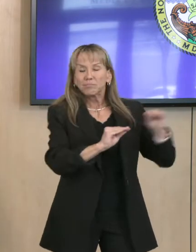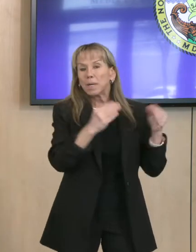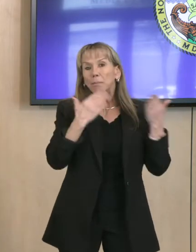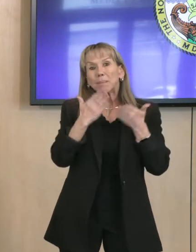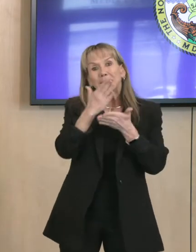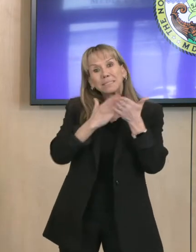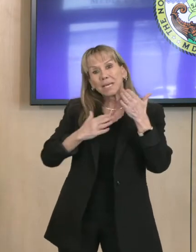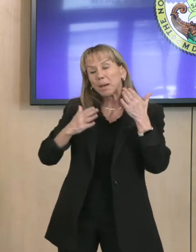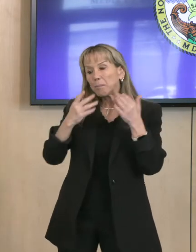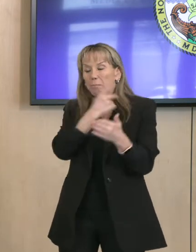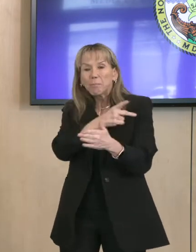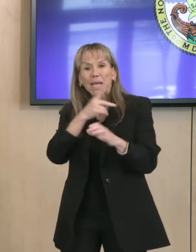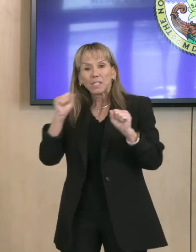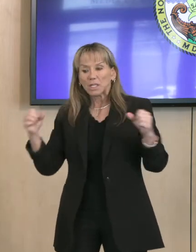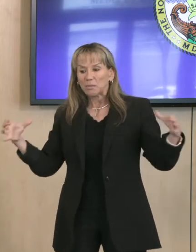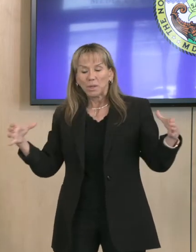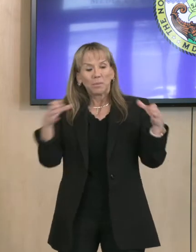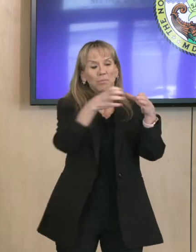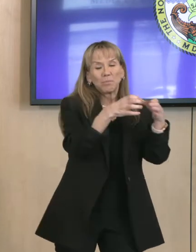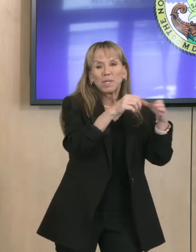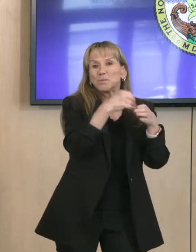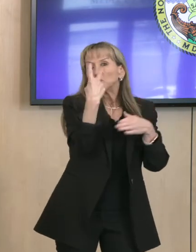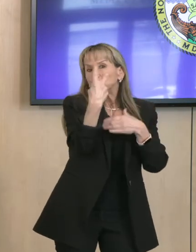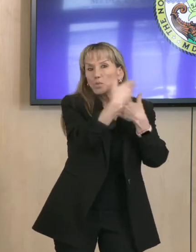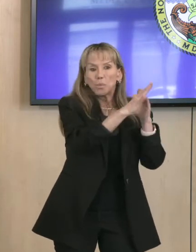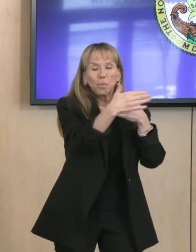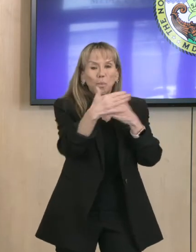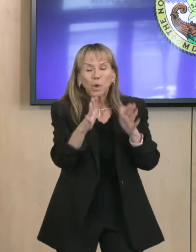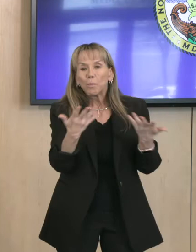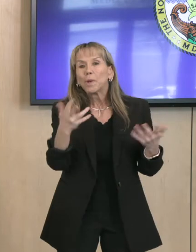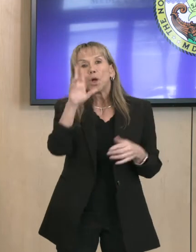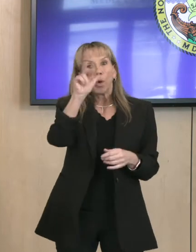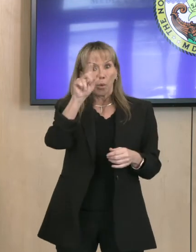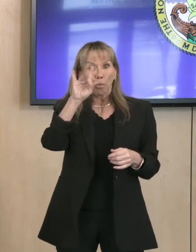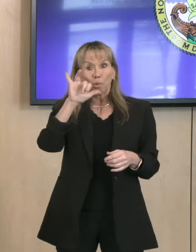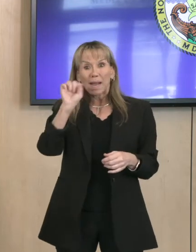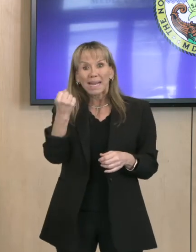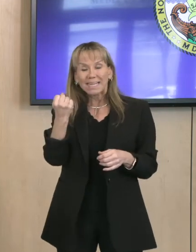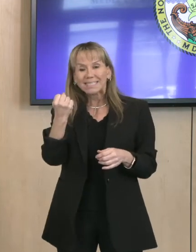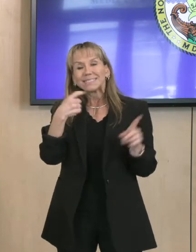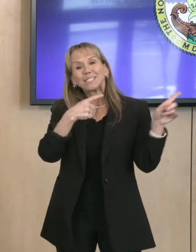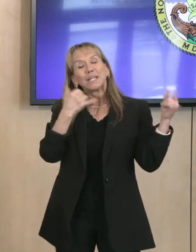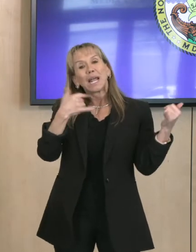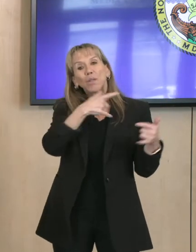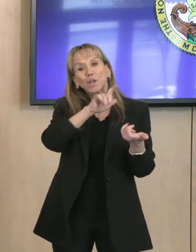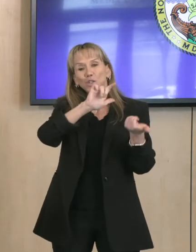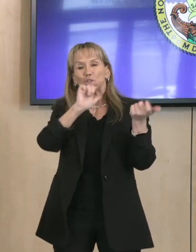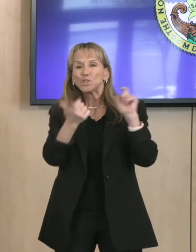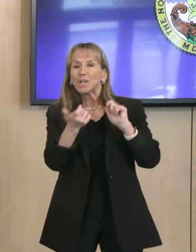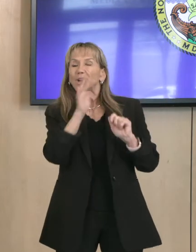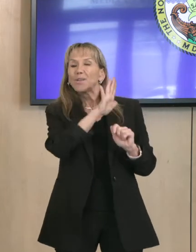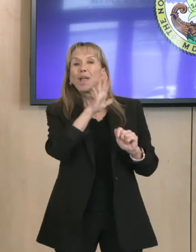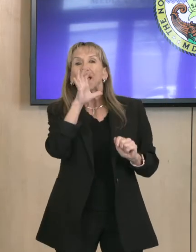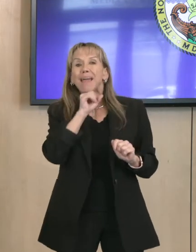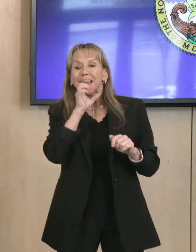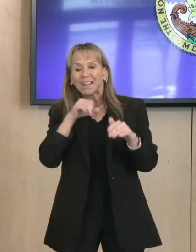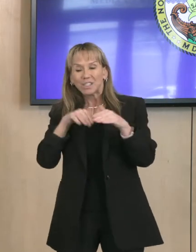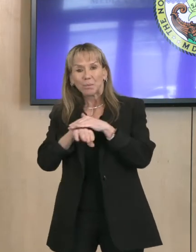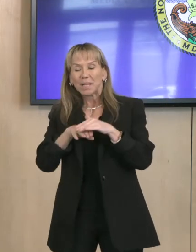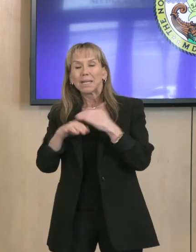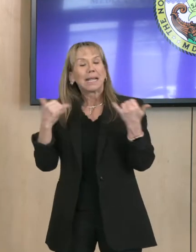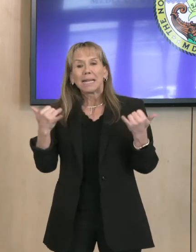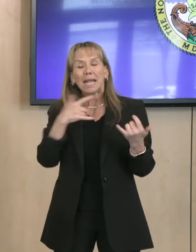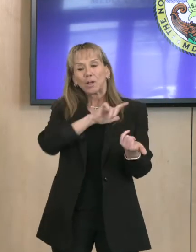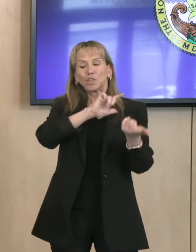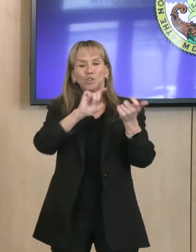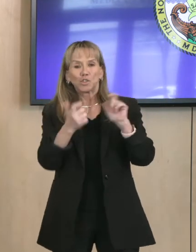of patients into smaller spaces or into 2 rooms. Rades is taking a particular thing about changing their traditional age of admission to be able to